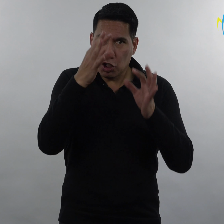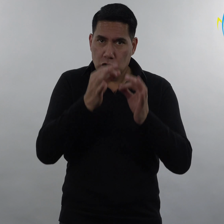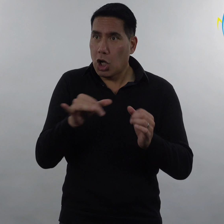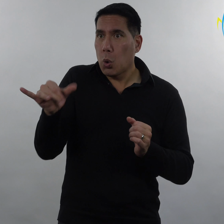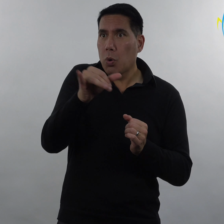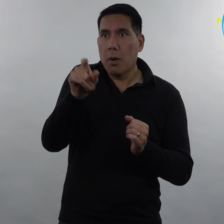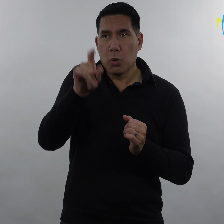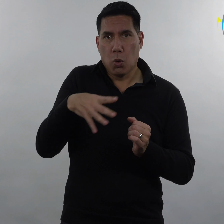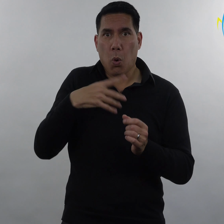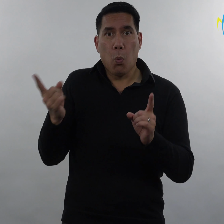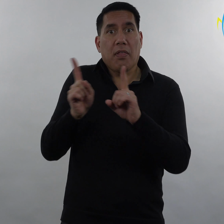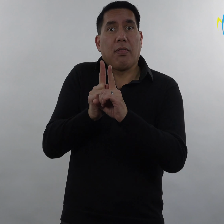support person you would like to bring.